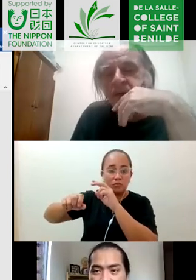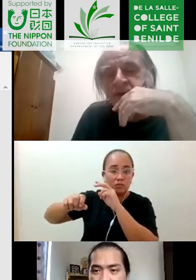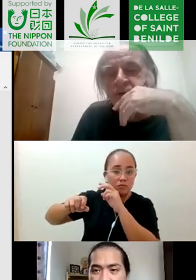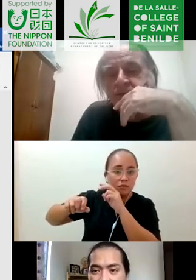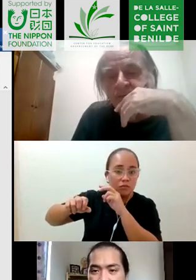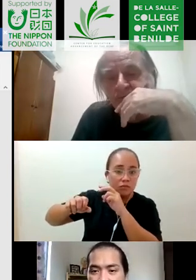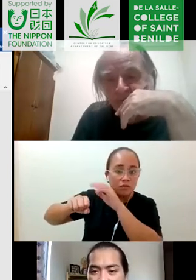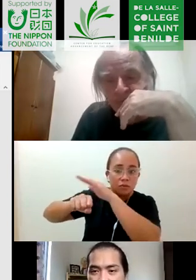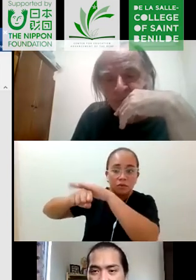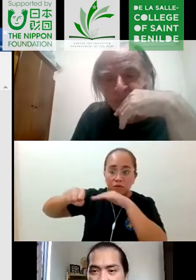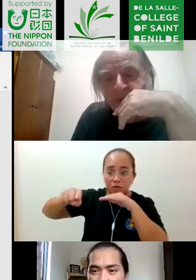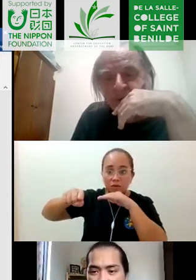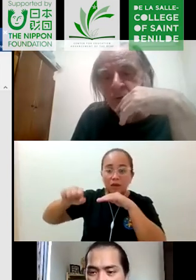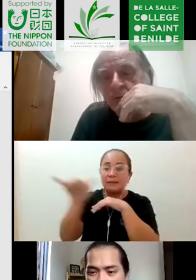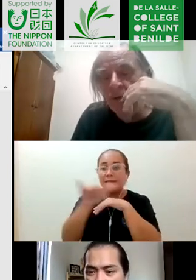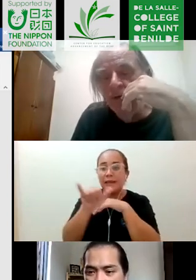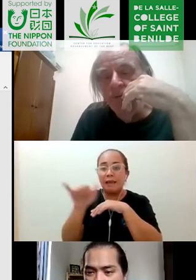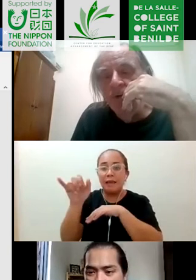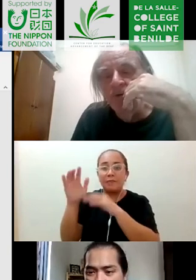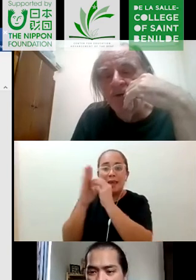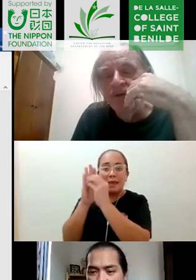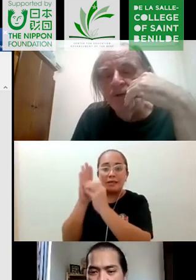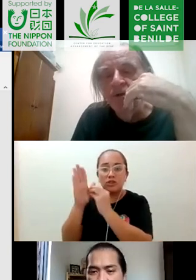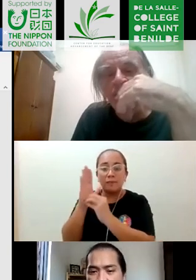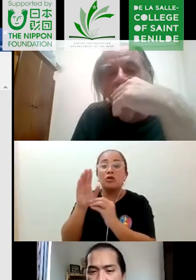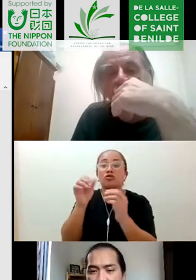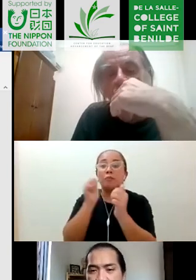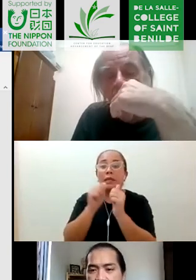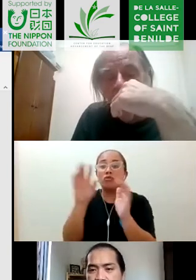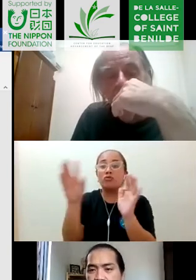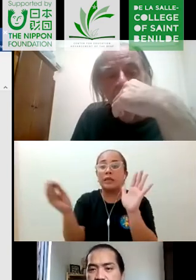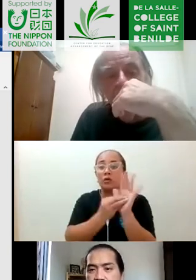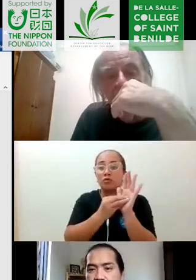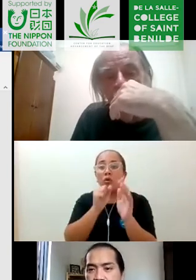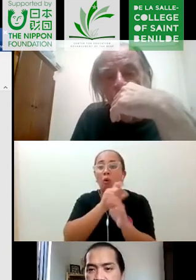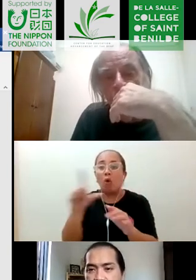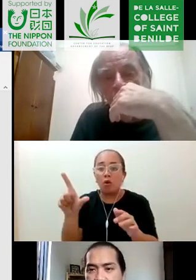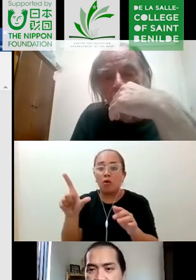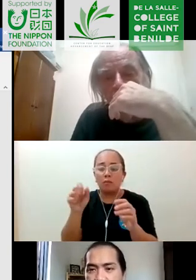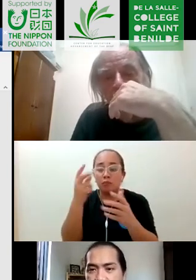the same handshake. So you can include both in the dictionary if you want.